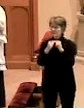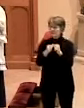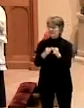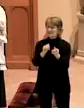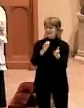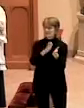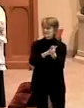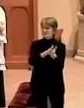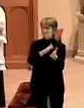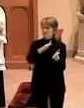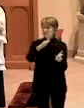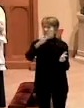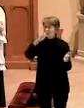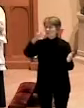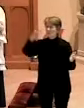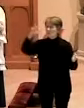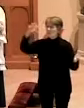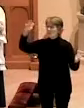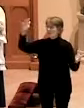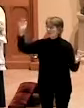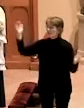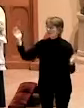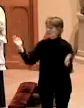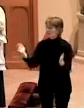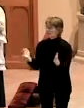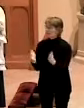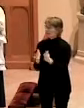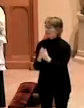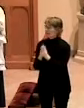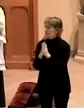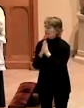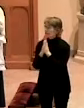of endless glory.